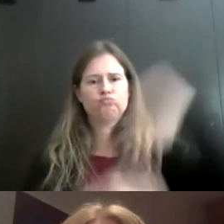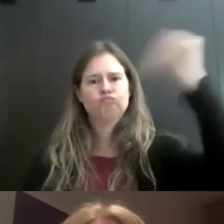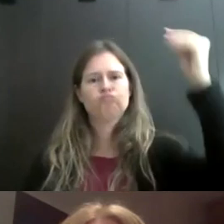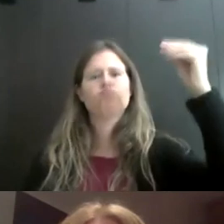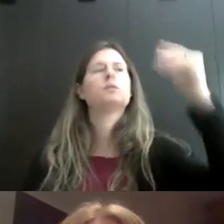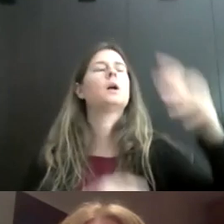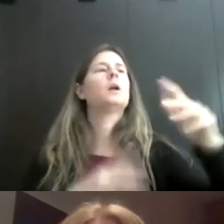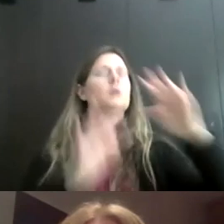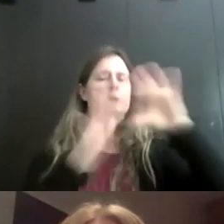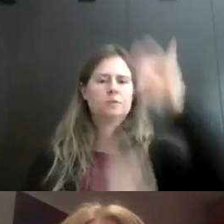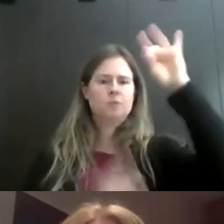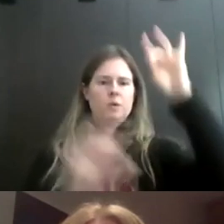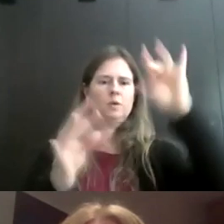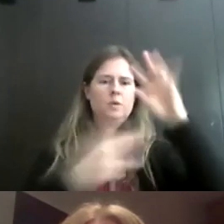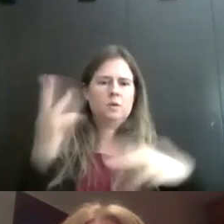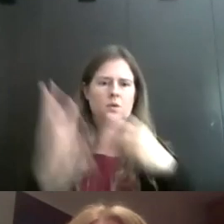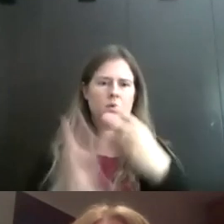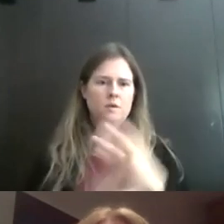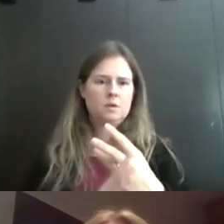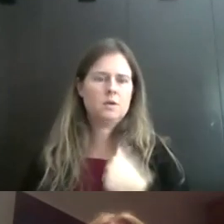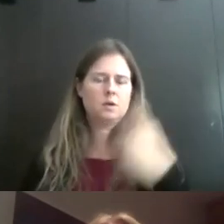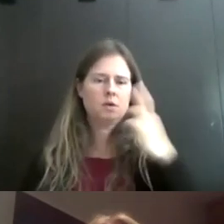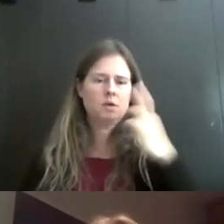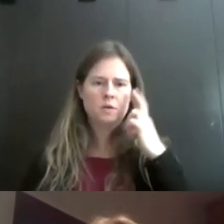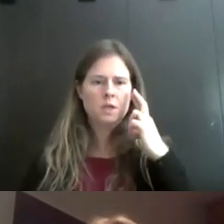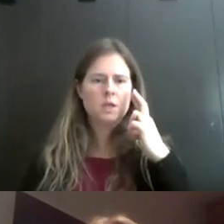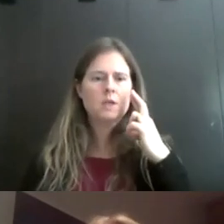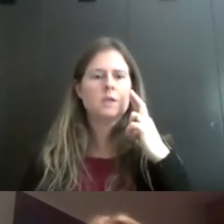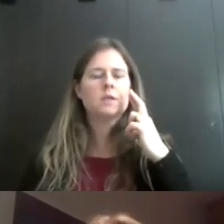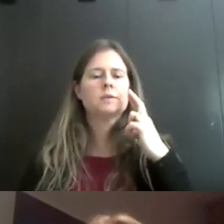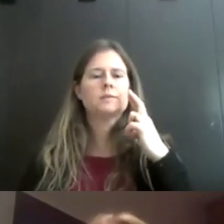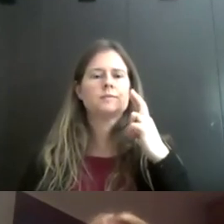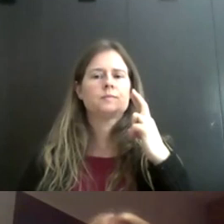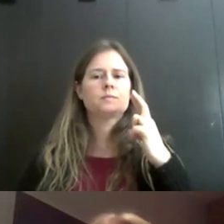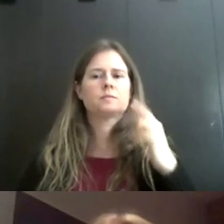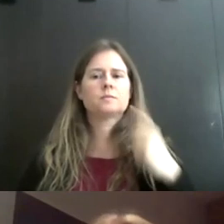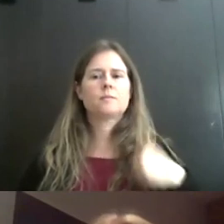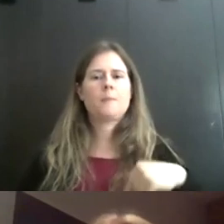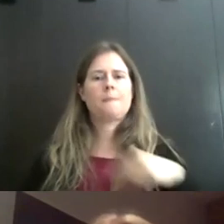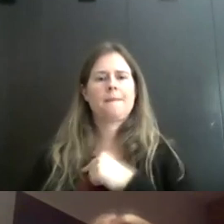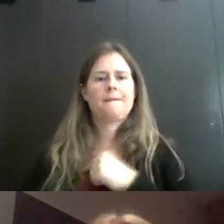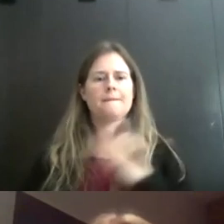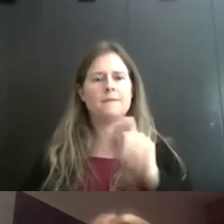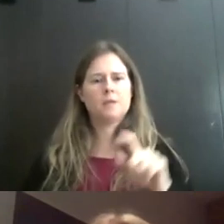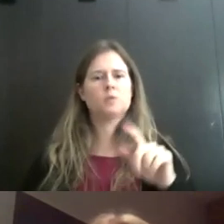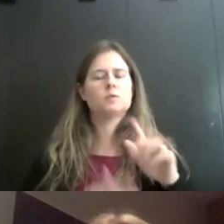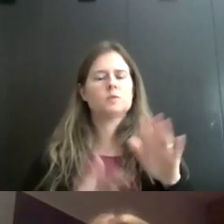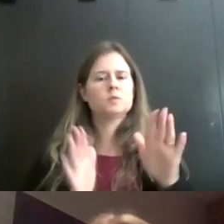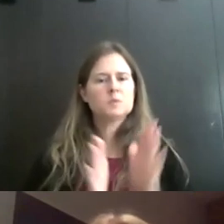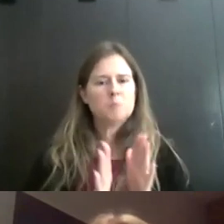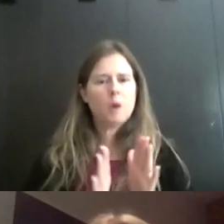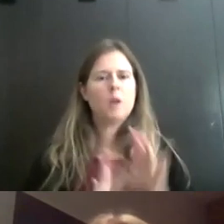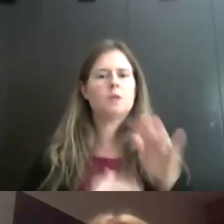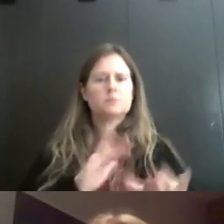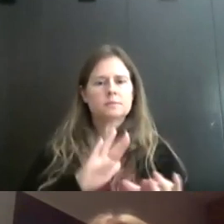But I've realized that you have to make tiny steps before you